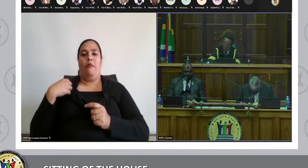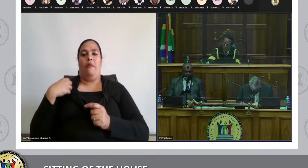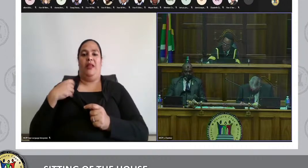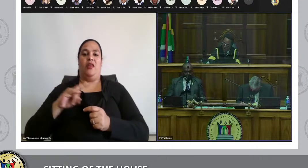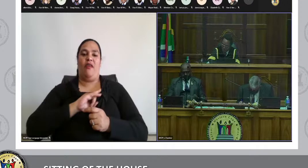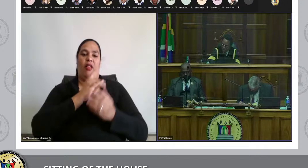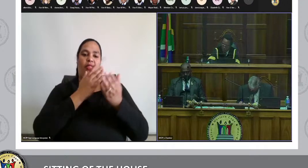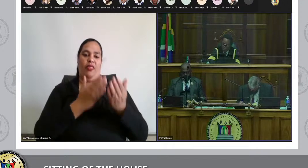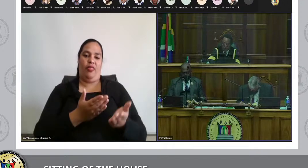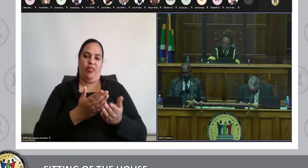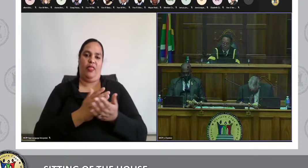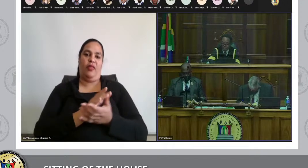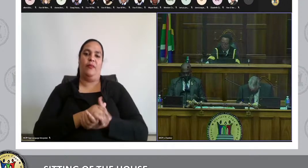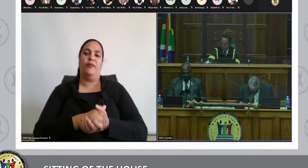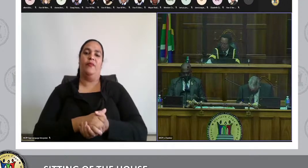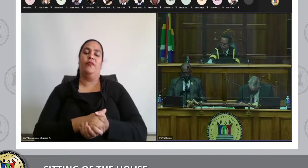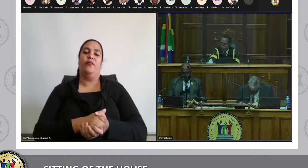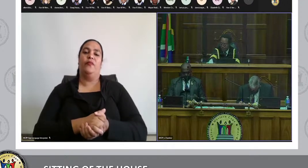Health, Dr. Mbombo.